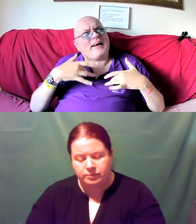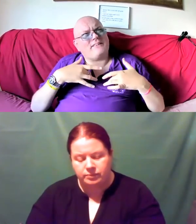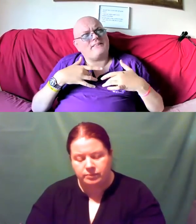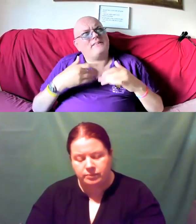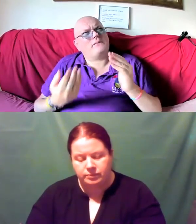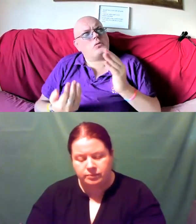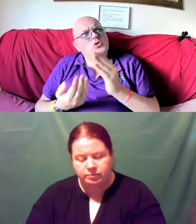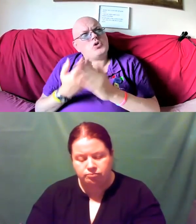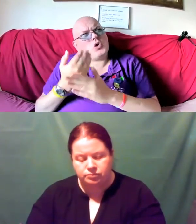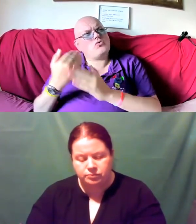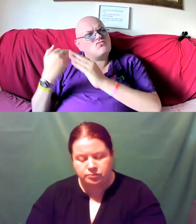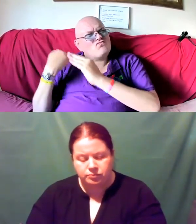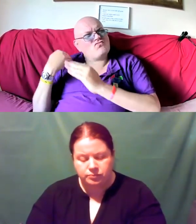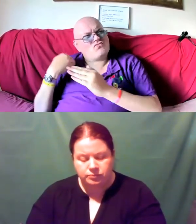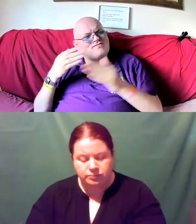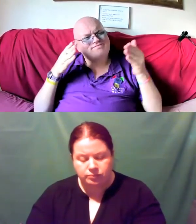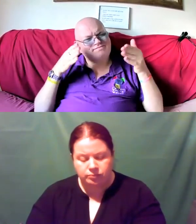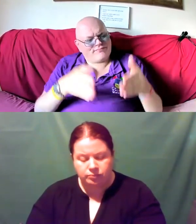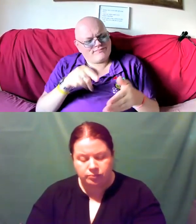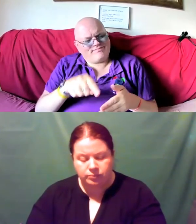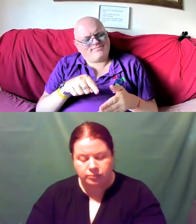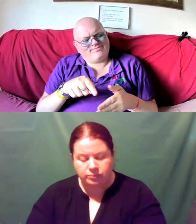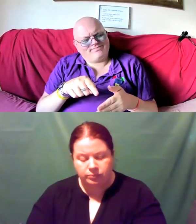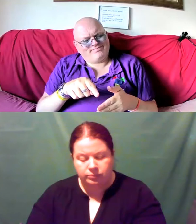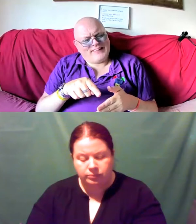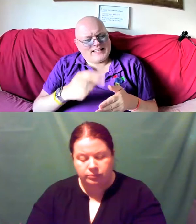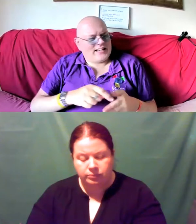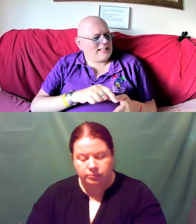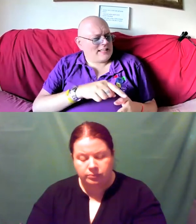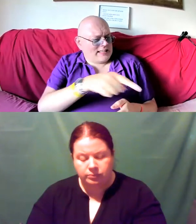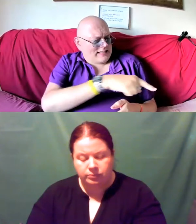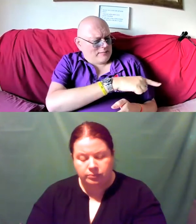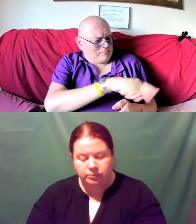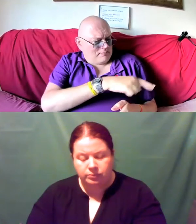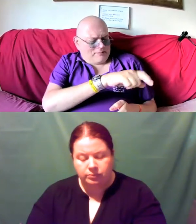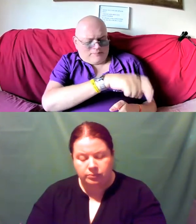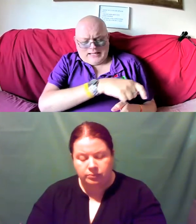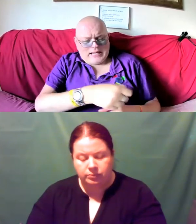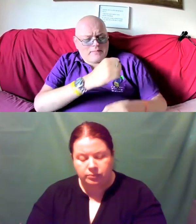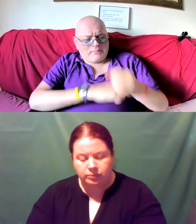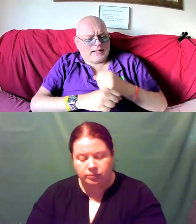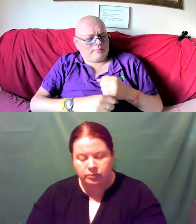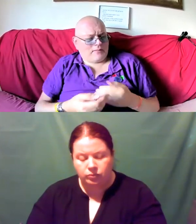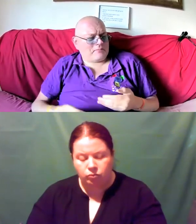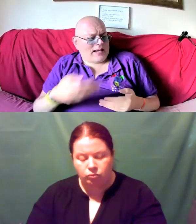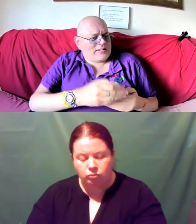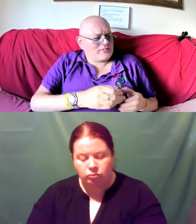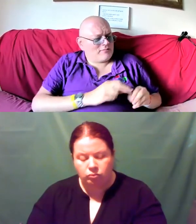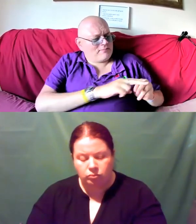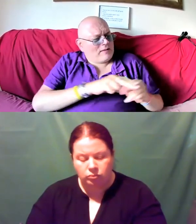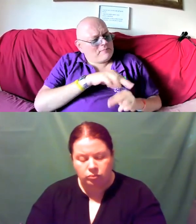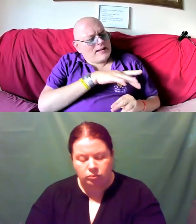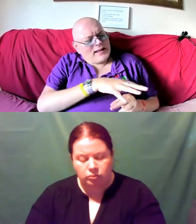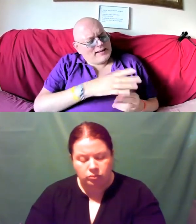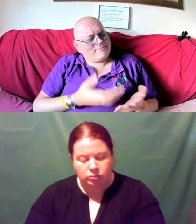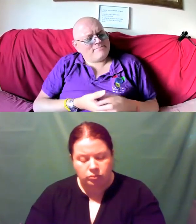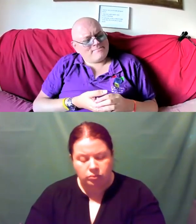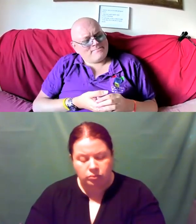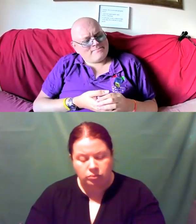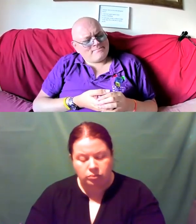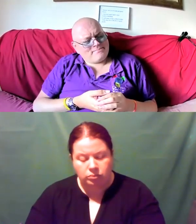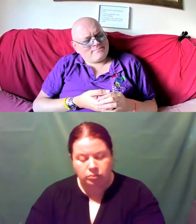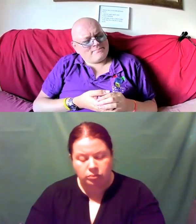vocation and you know, like, almost like my extended family. So it was a really special time. But I